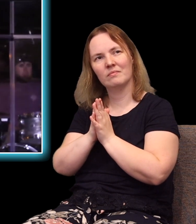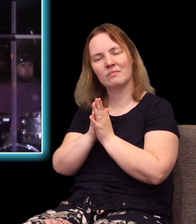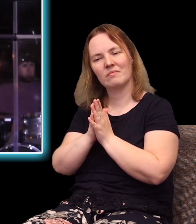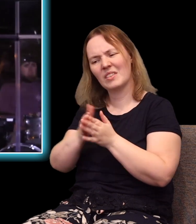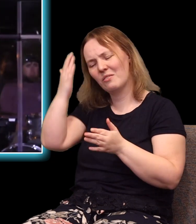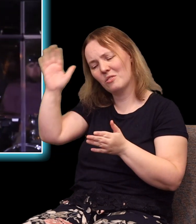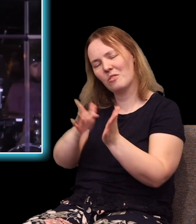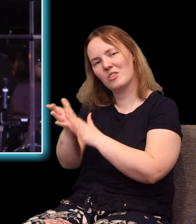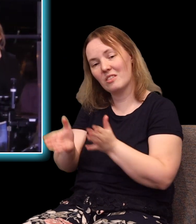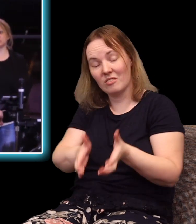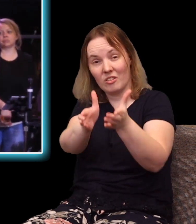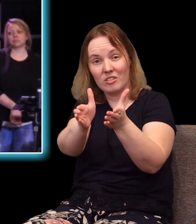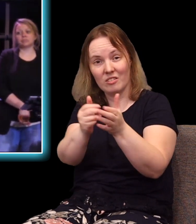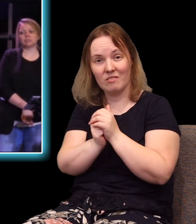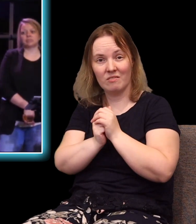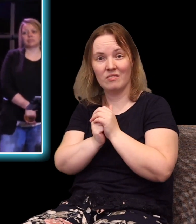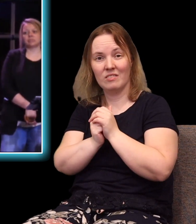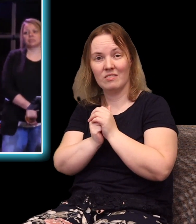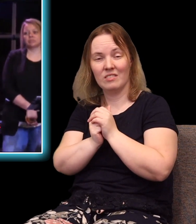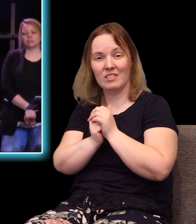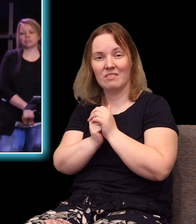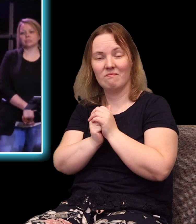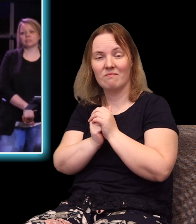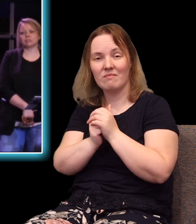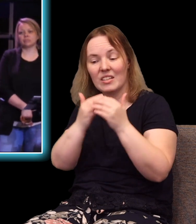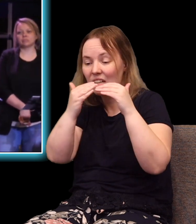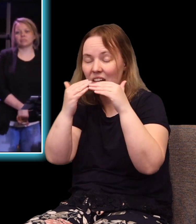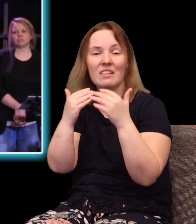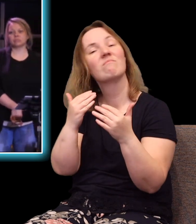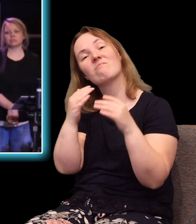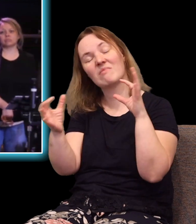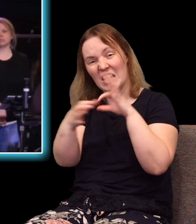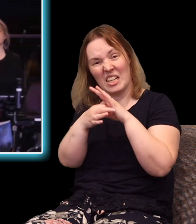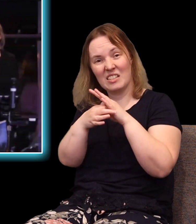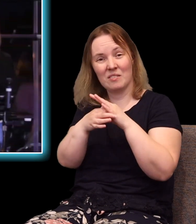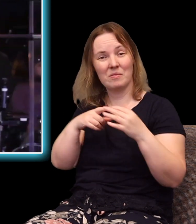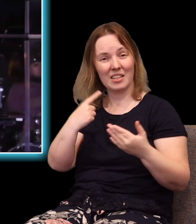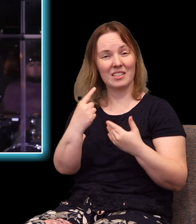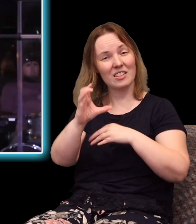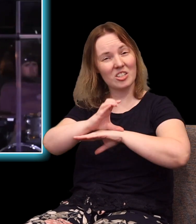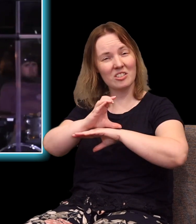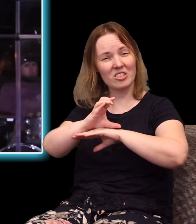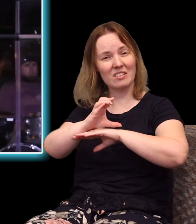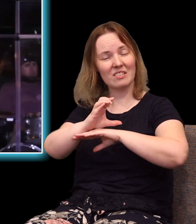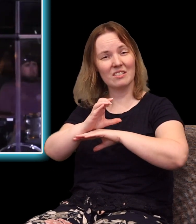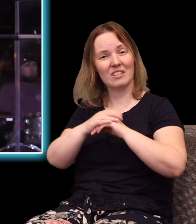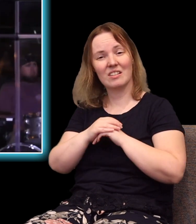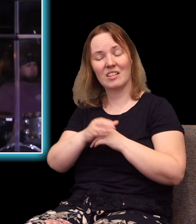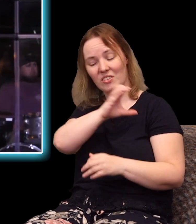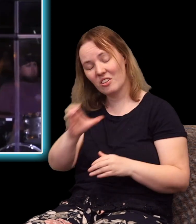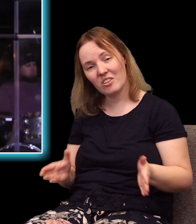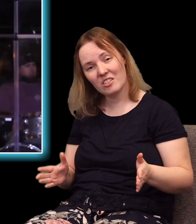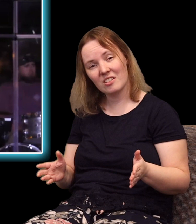to. But if you don't know Jesus, I encourage you, come before you leave this place. Settle that in your heart and know him. And if you're a Christian,